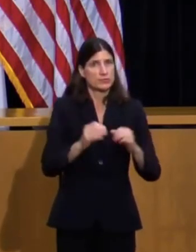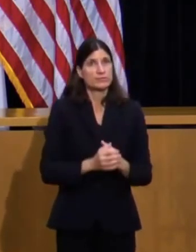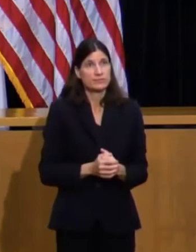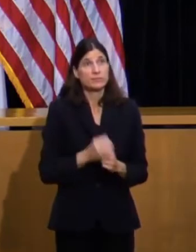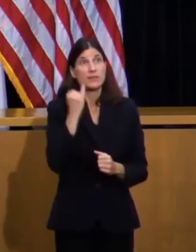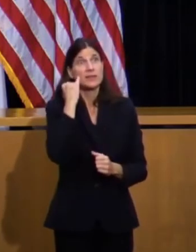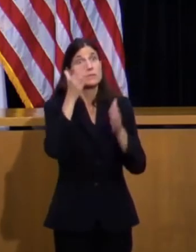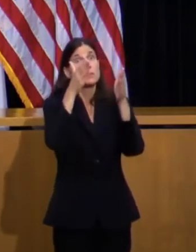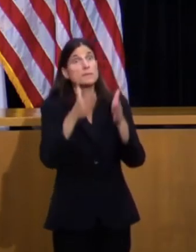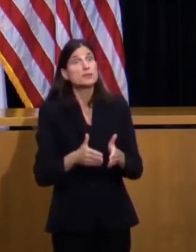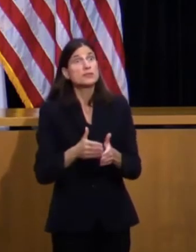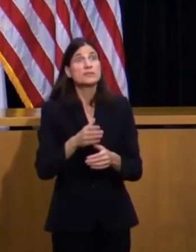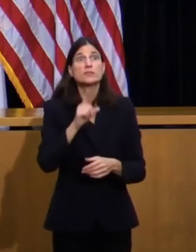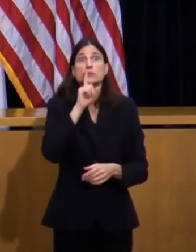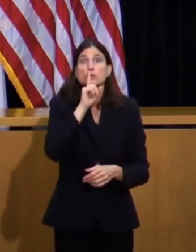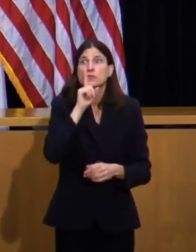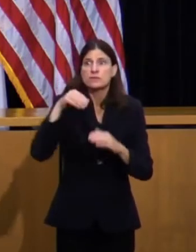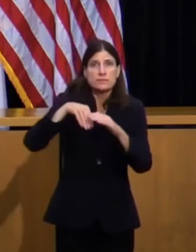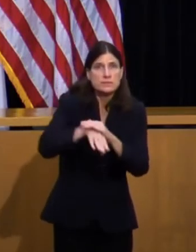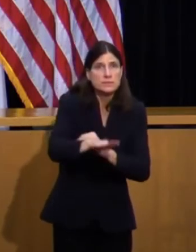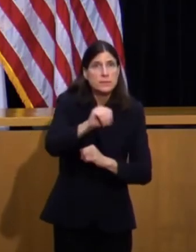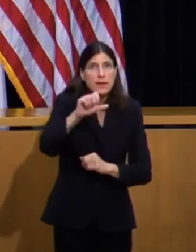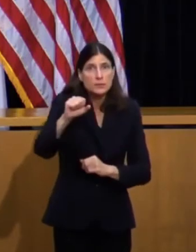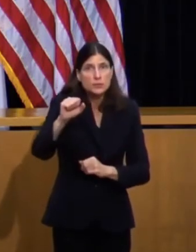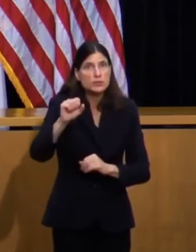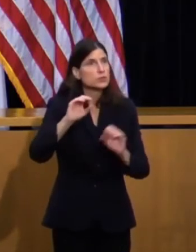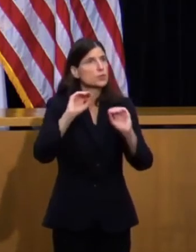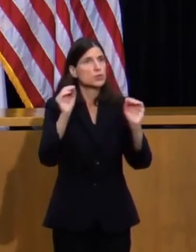day. Please visit